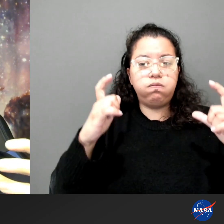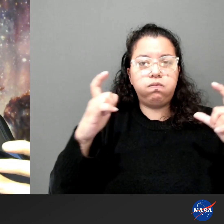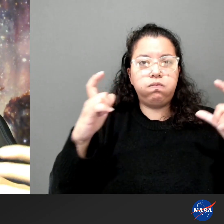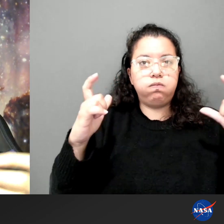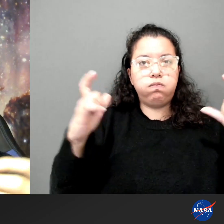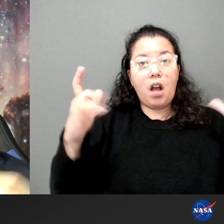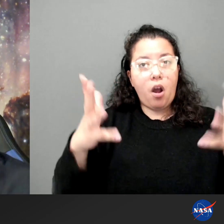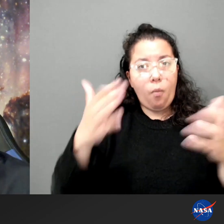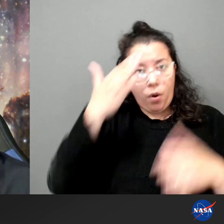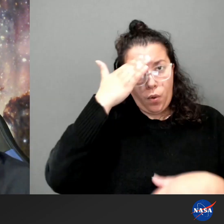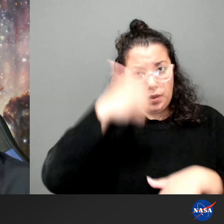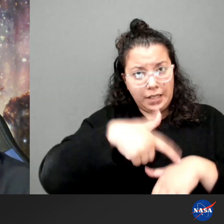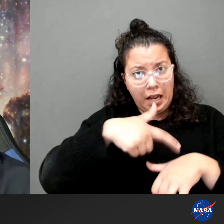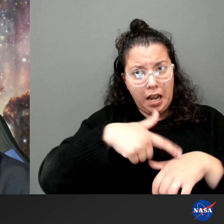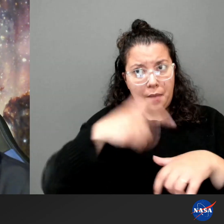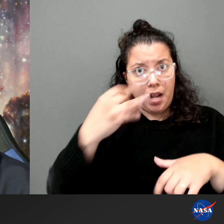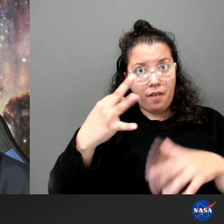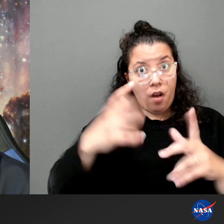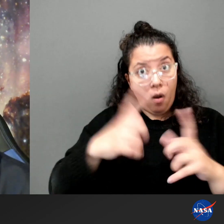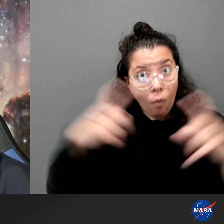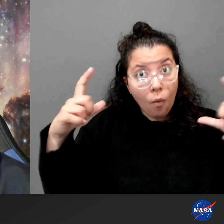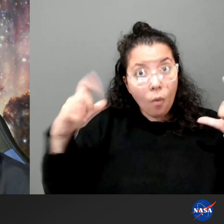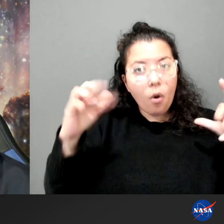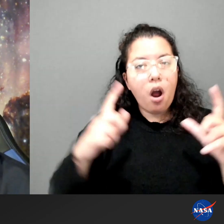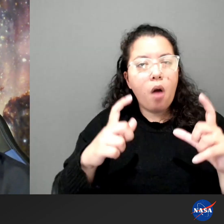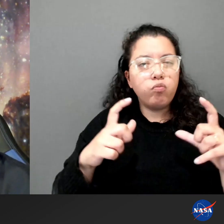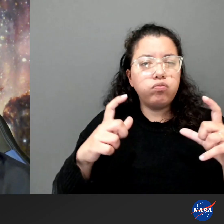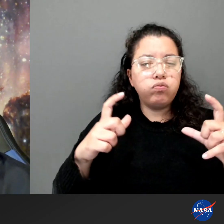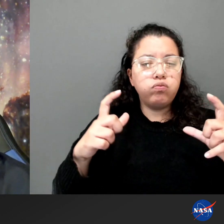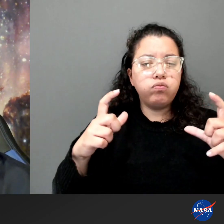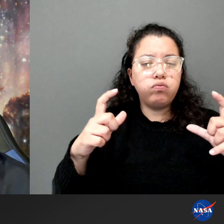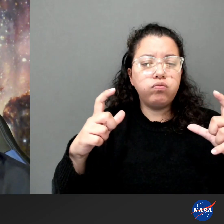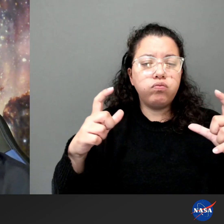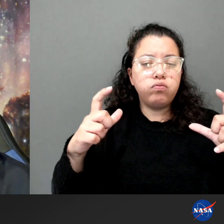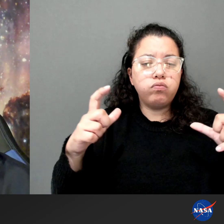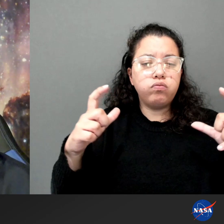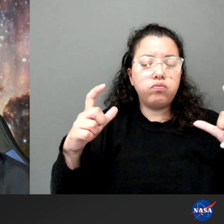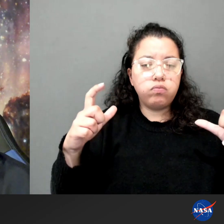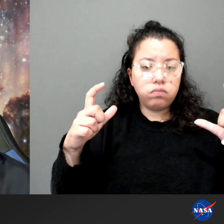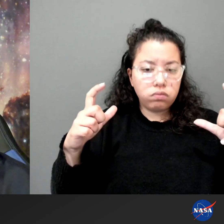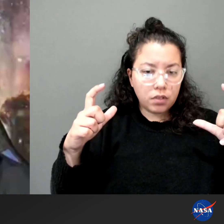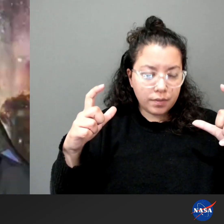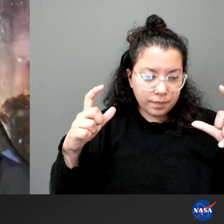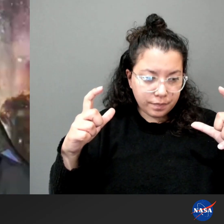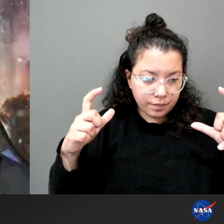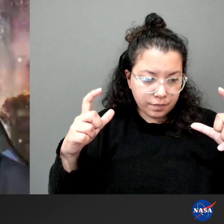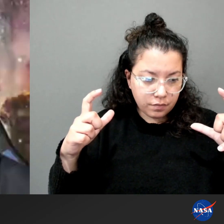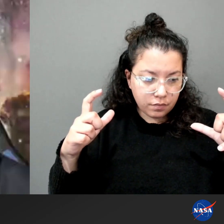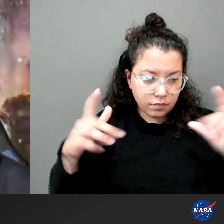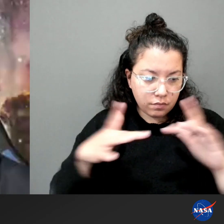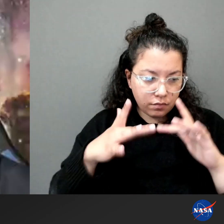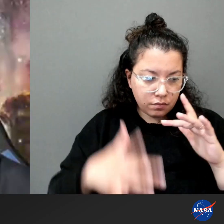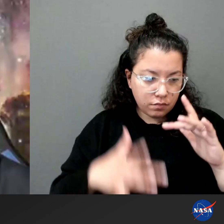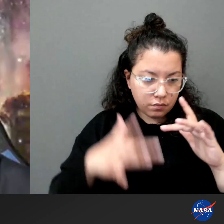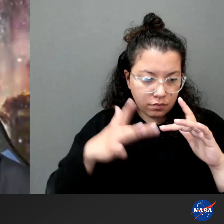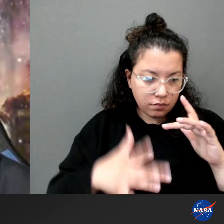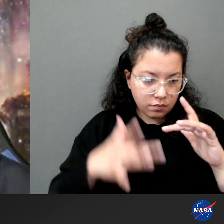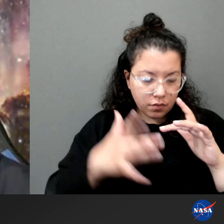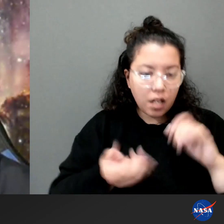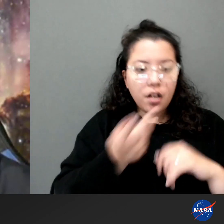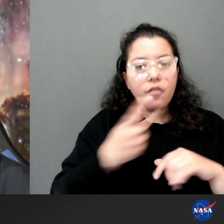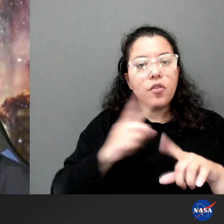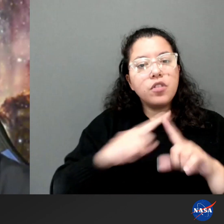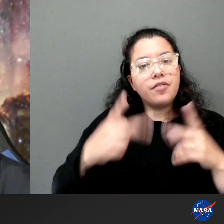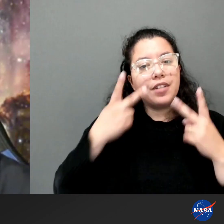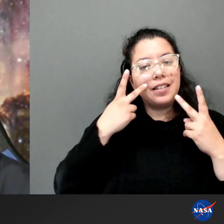there's actually a few different ways that you can go about trying to measure what the expansion speed is, the so-called